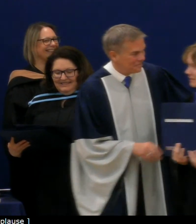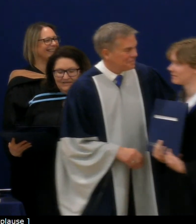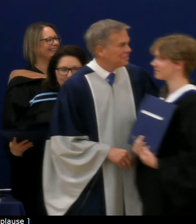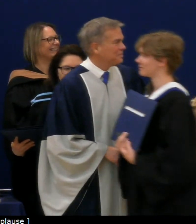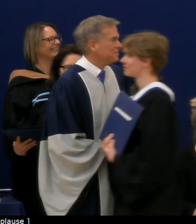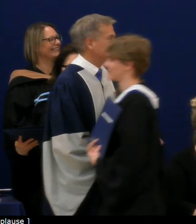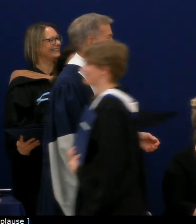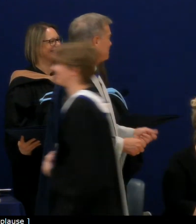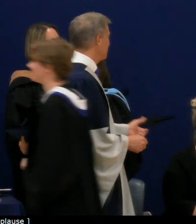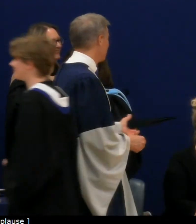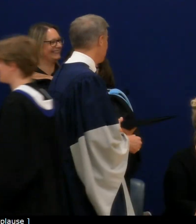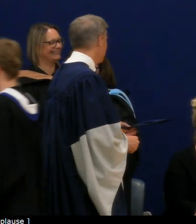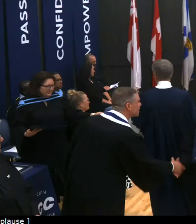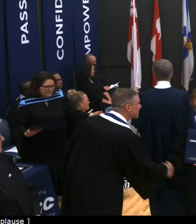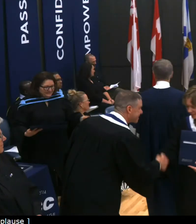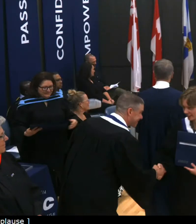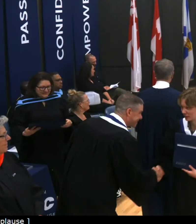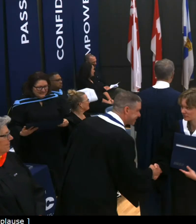Sydney Lane.